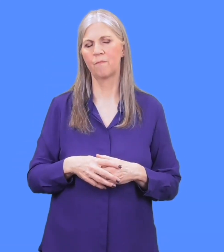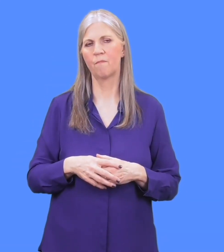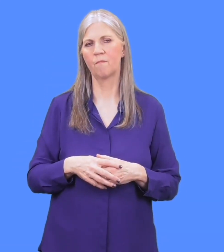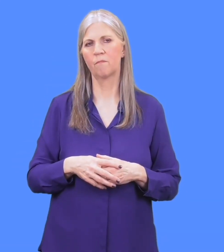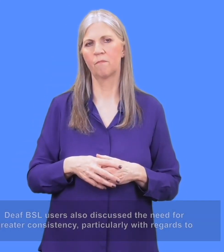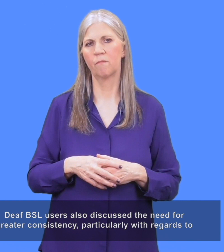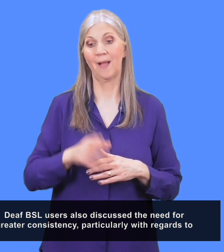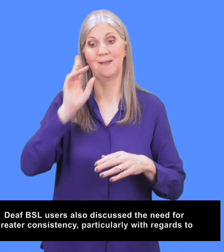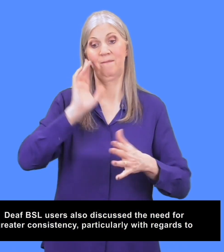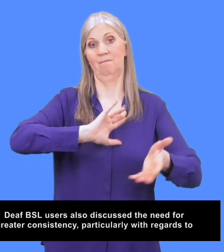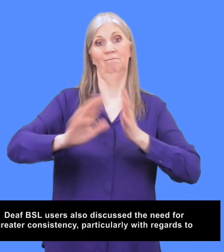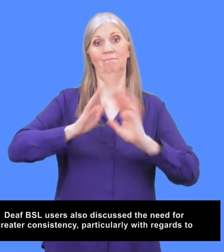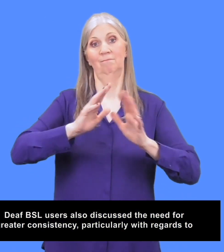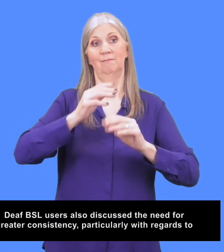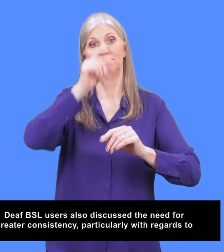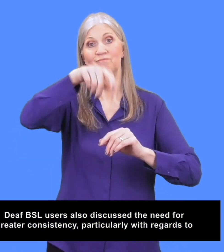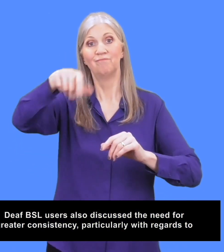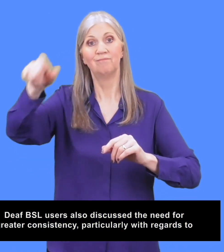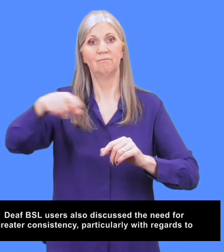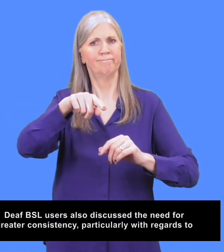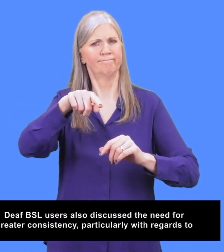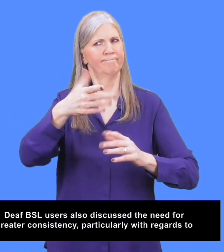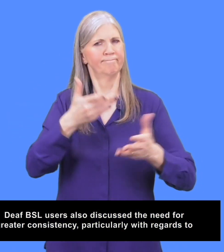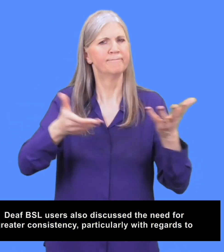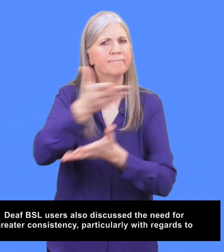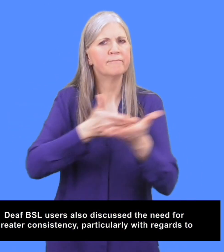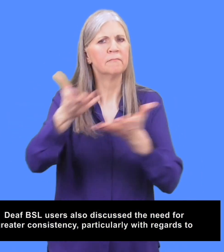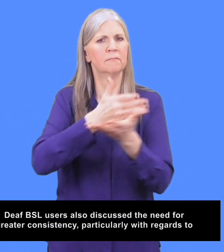Deaf BSL users also discussed the need for greater consistency,